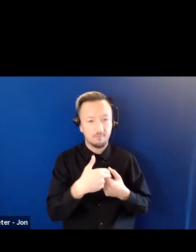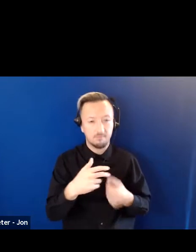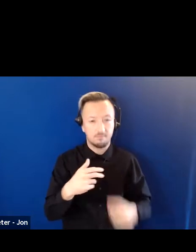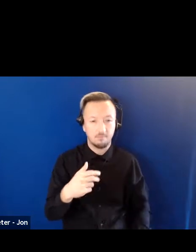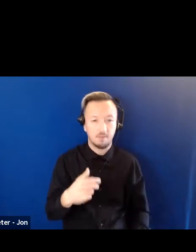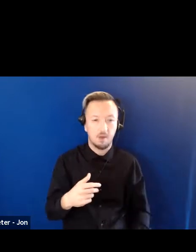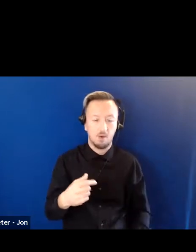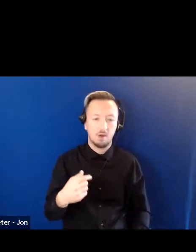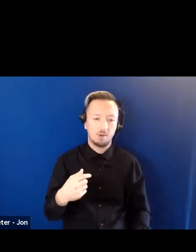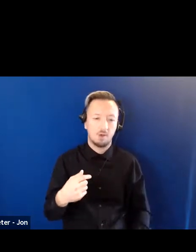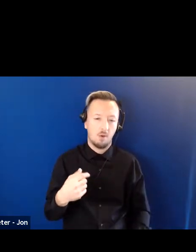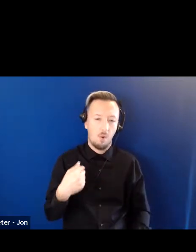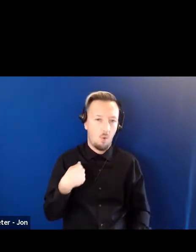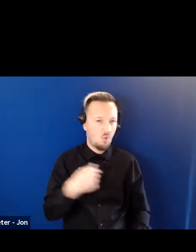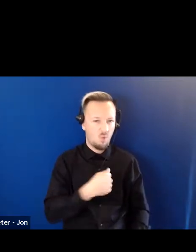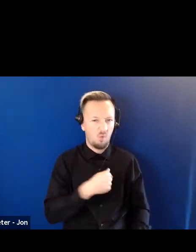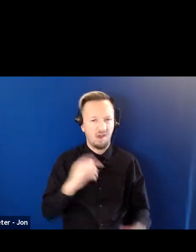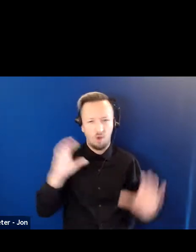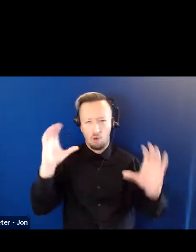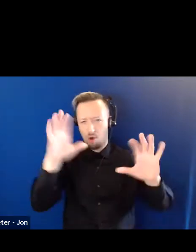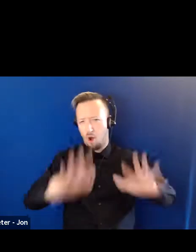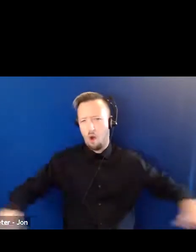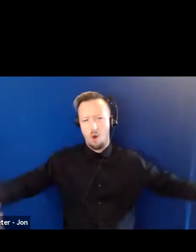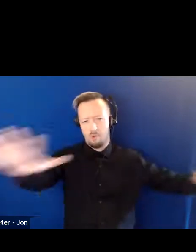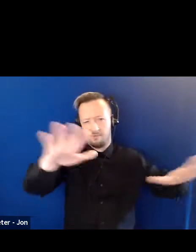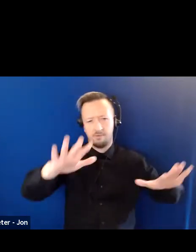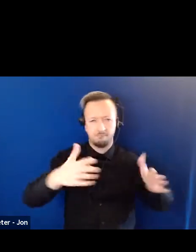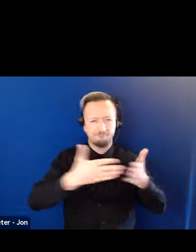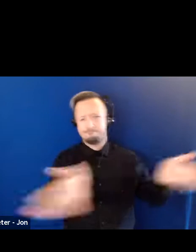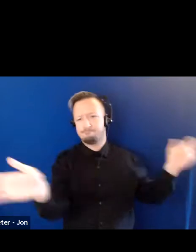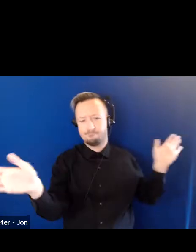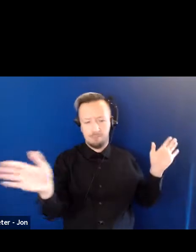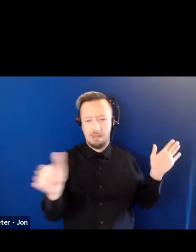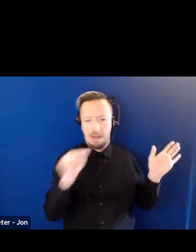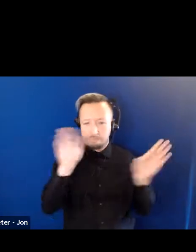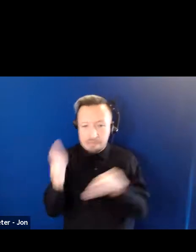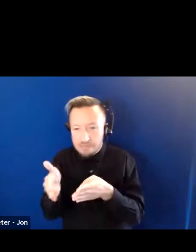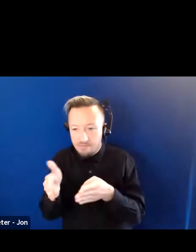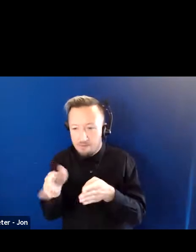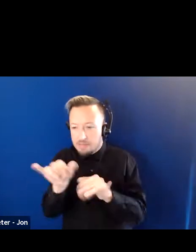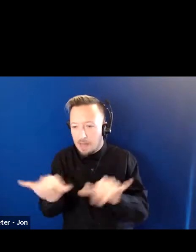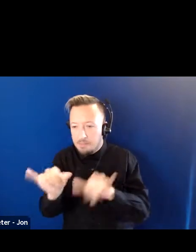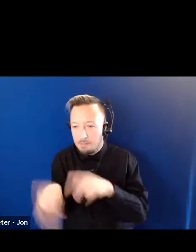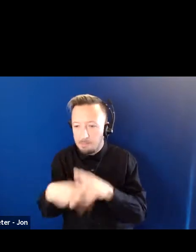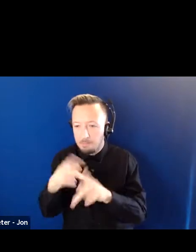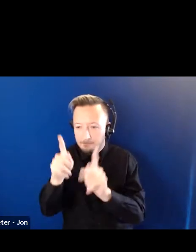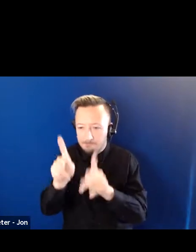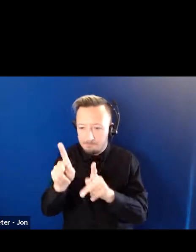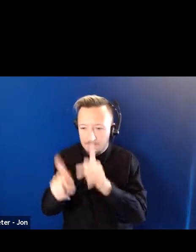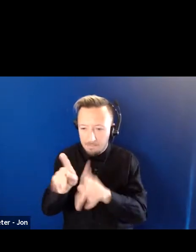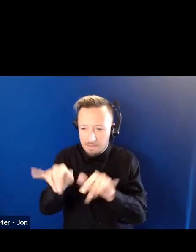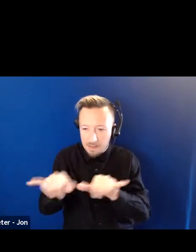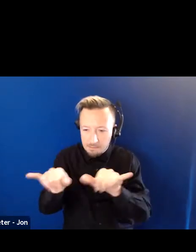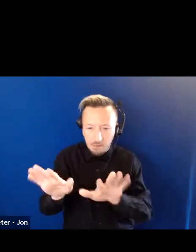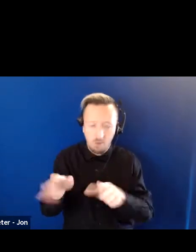cast our nets pretty wide. And I think once you get individuals engaged, I think that hopefully you